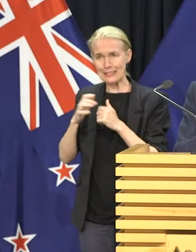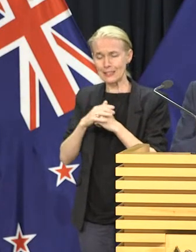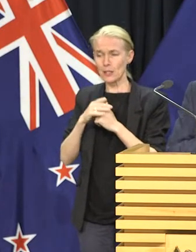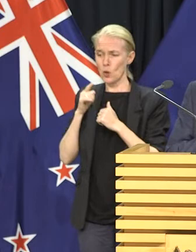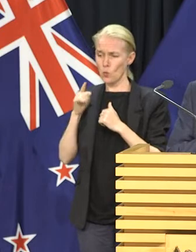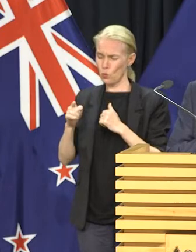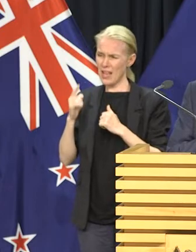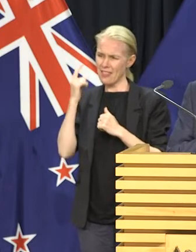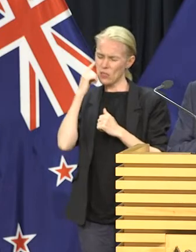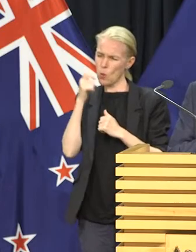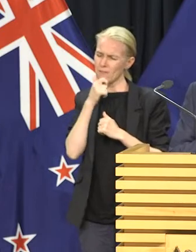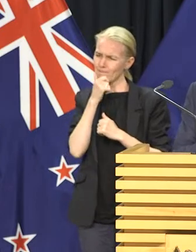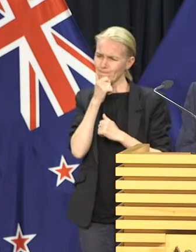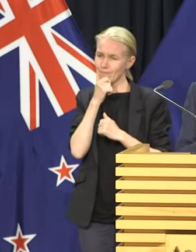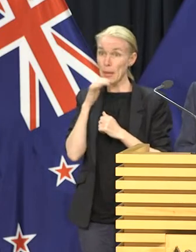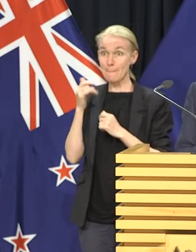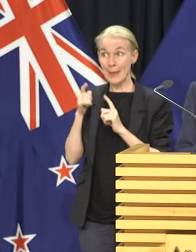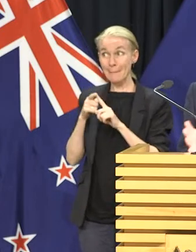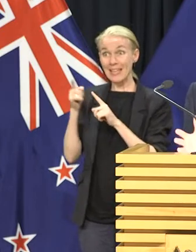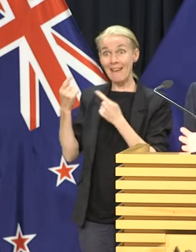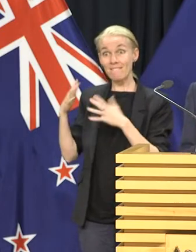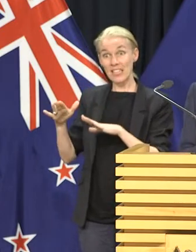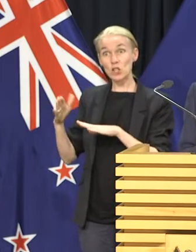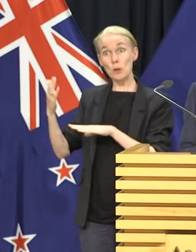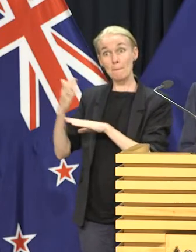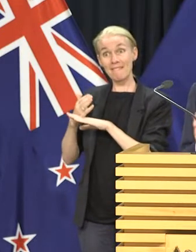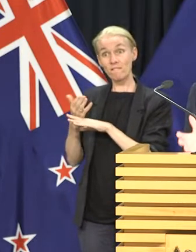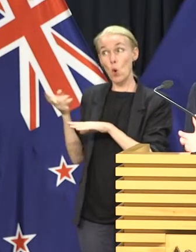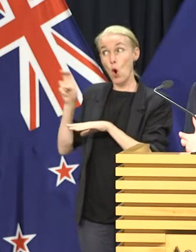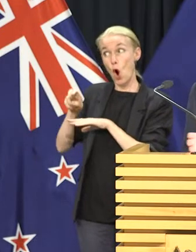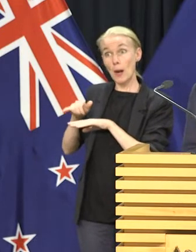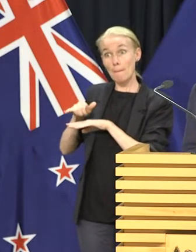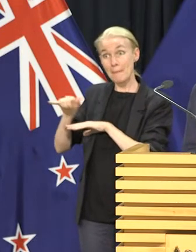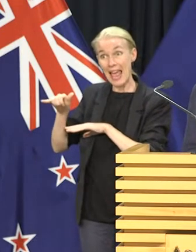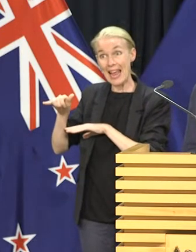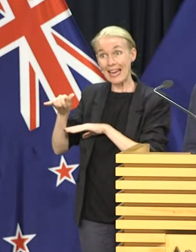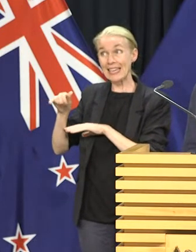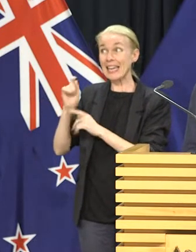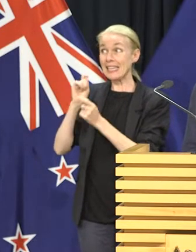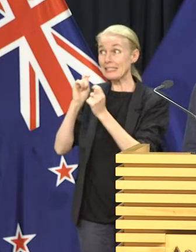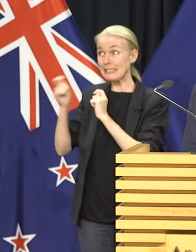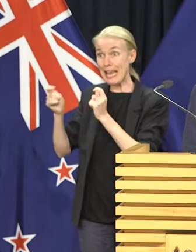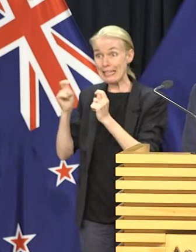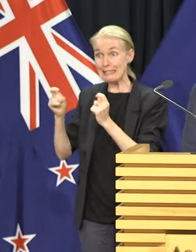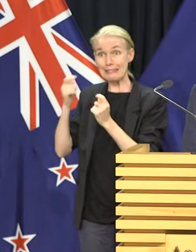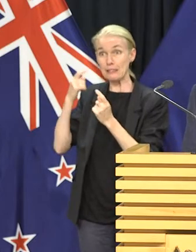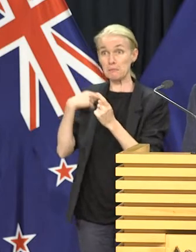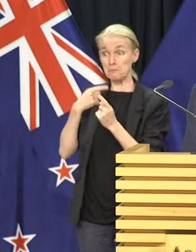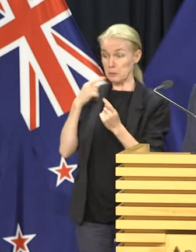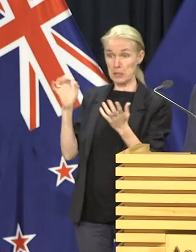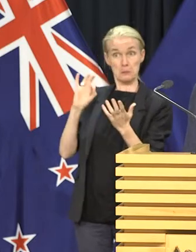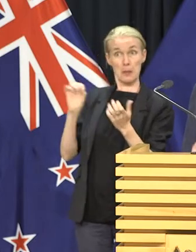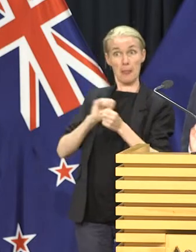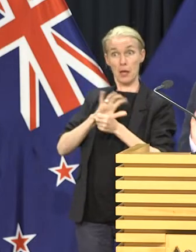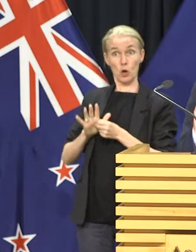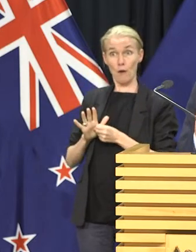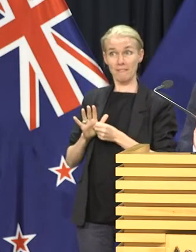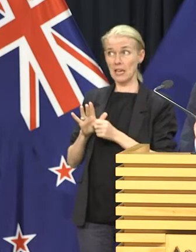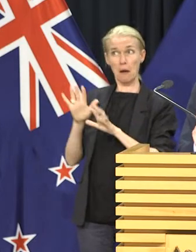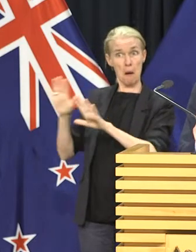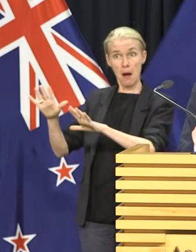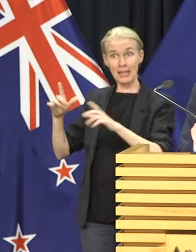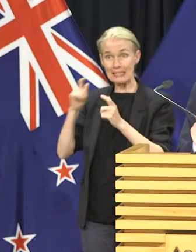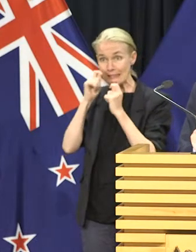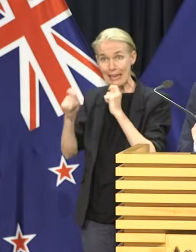may be returning a negative pre-departure test, and there's nothing to suggest there's any problem with the pre-departure testing or the documentation of that. But